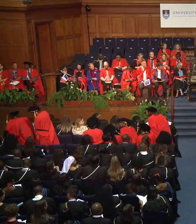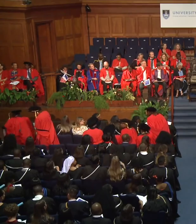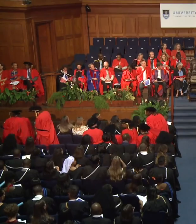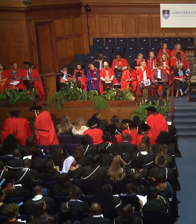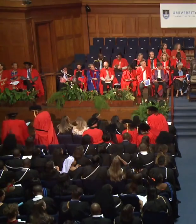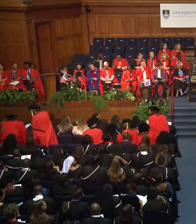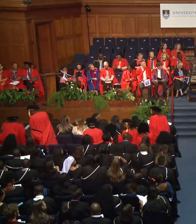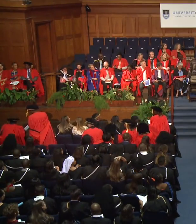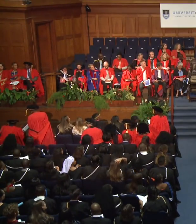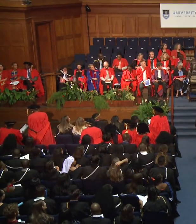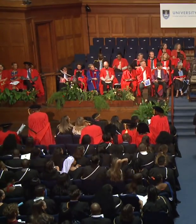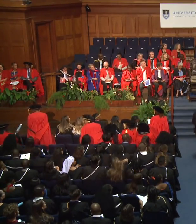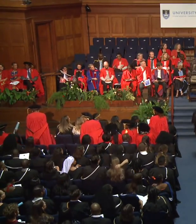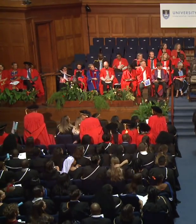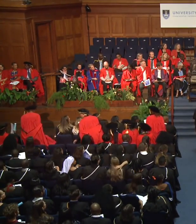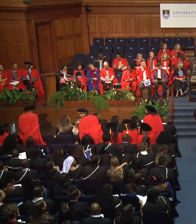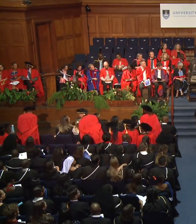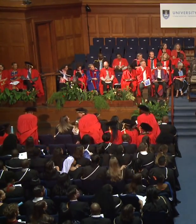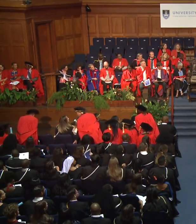That was a wonderful ceremony, wasn't it?